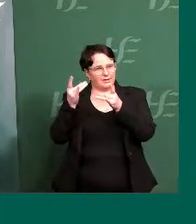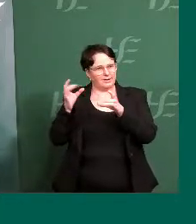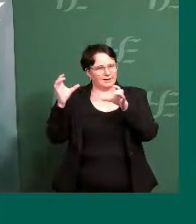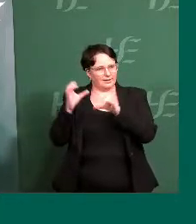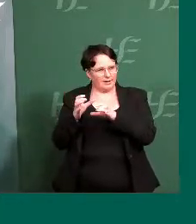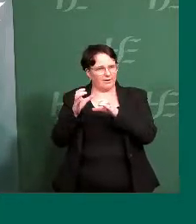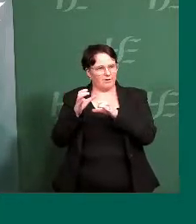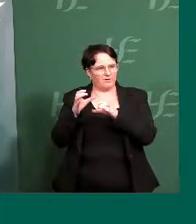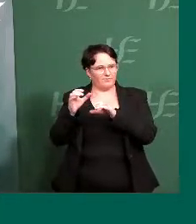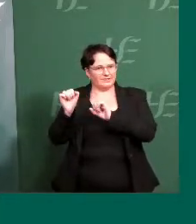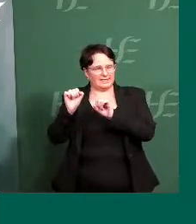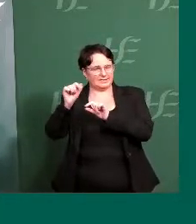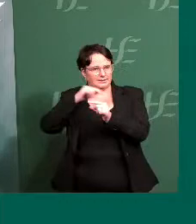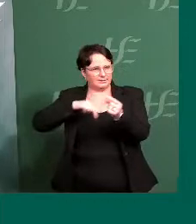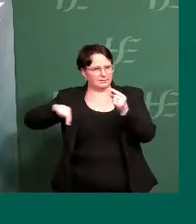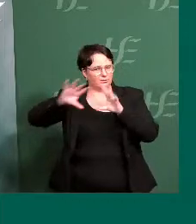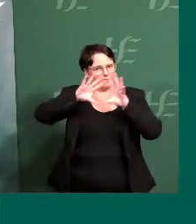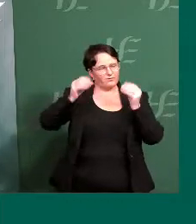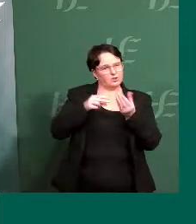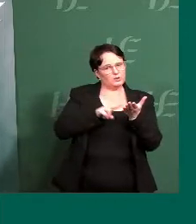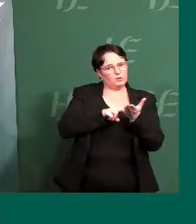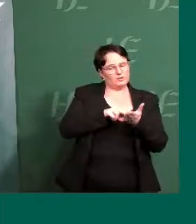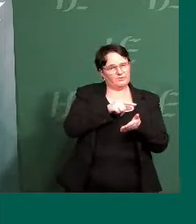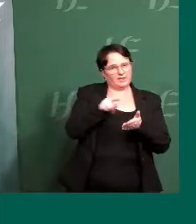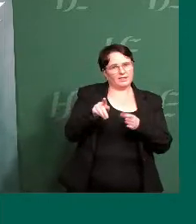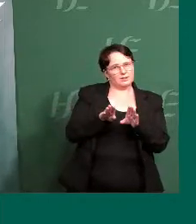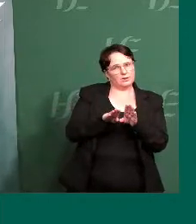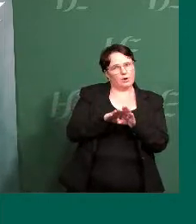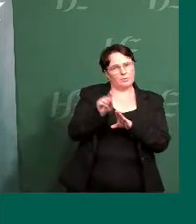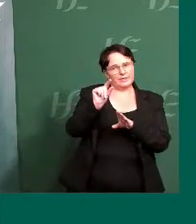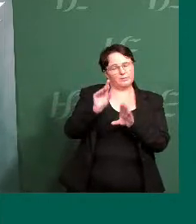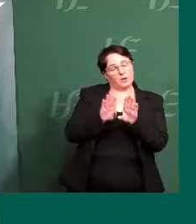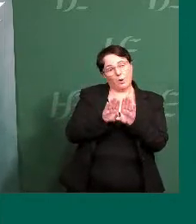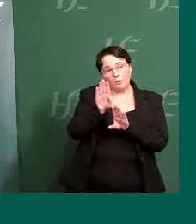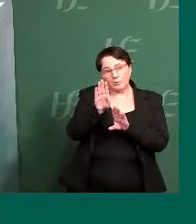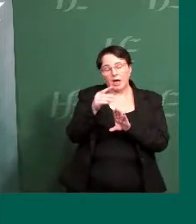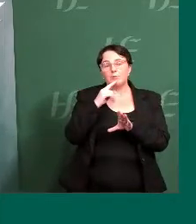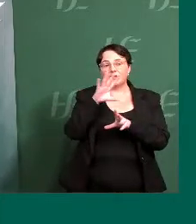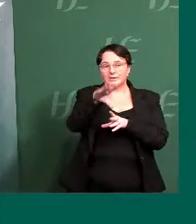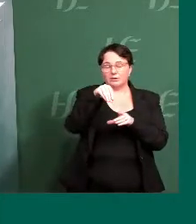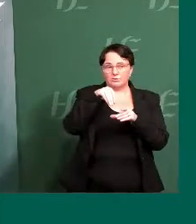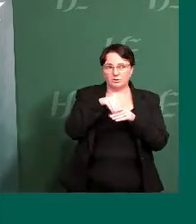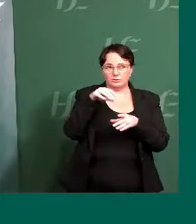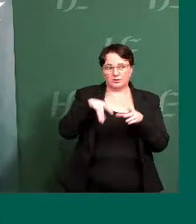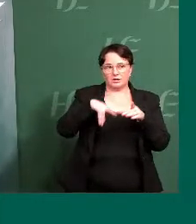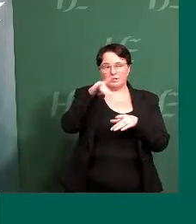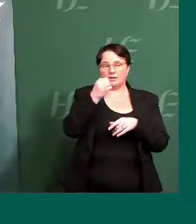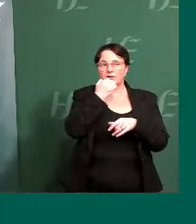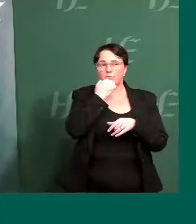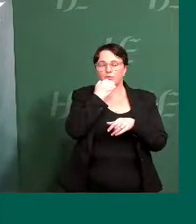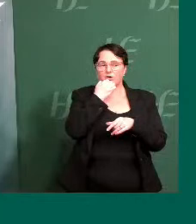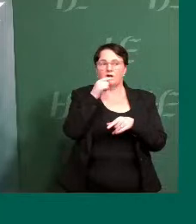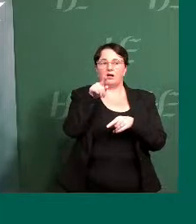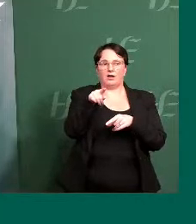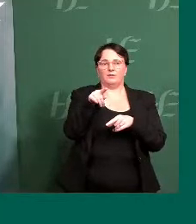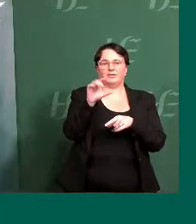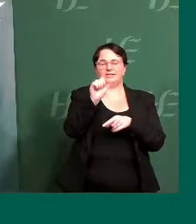So again, the overall usage last week on that increased slightly, but that did include a substantial number on the screening